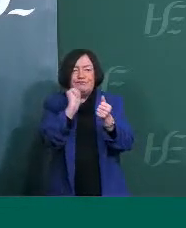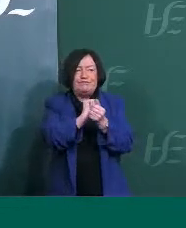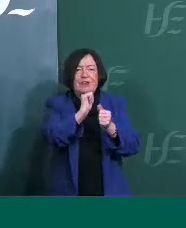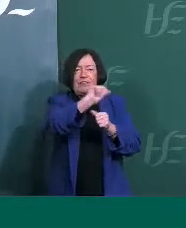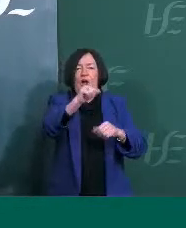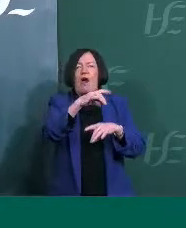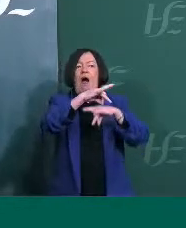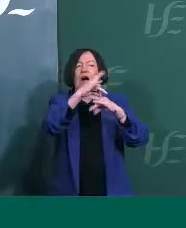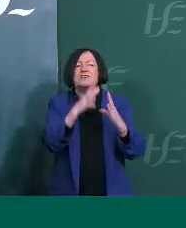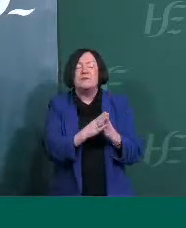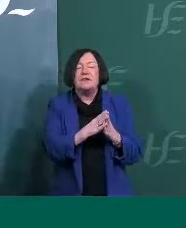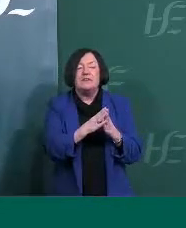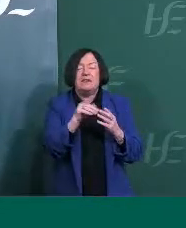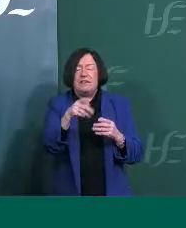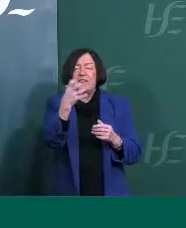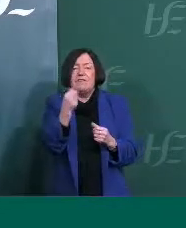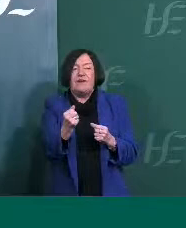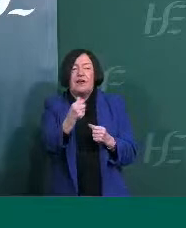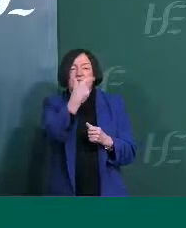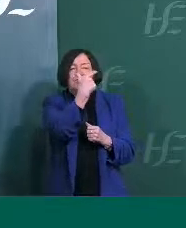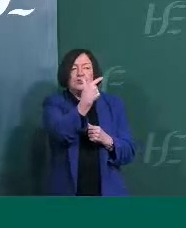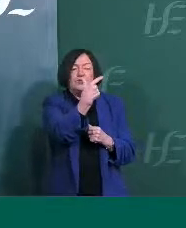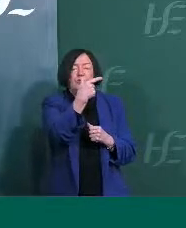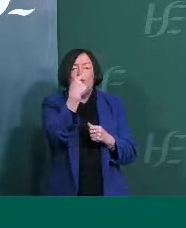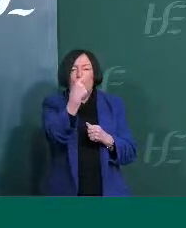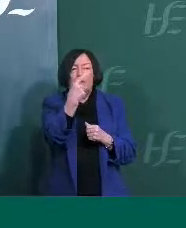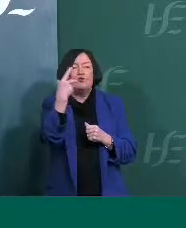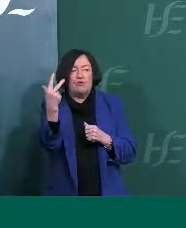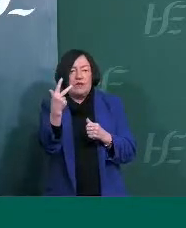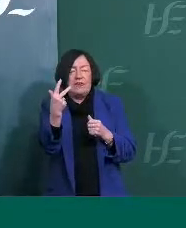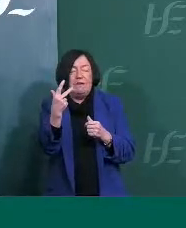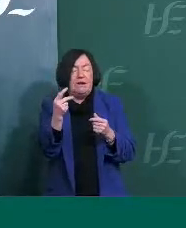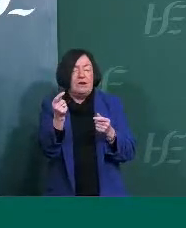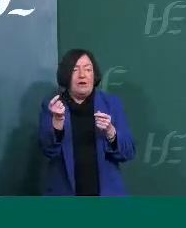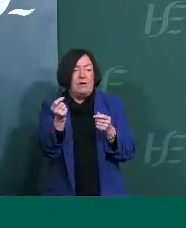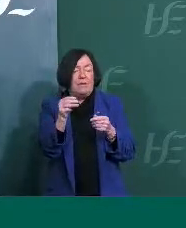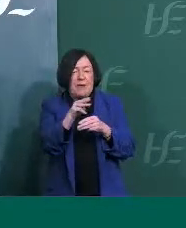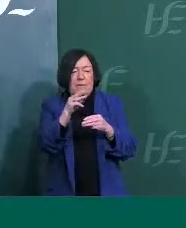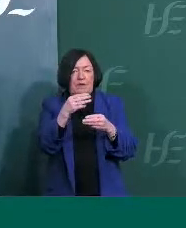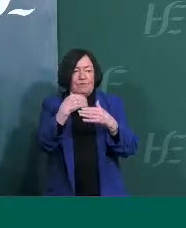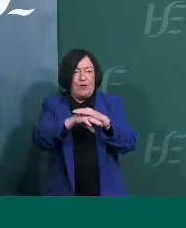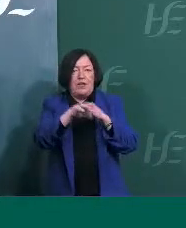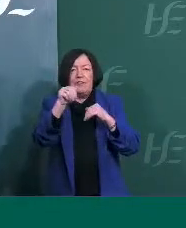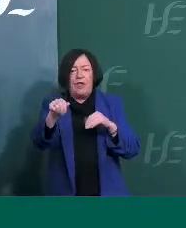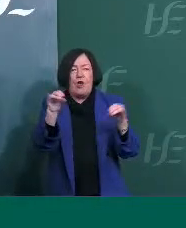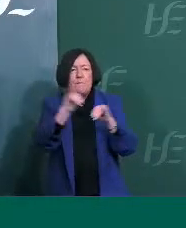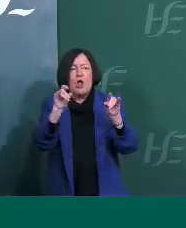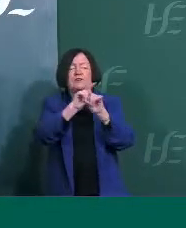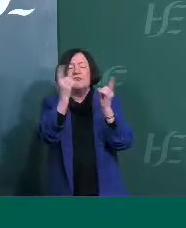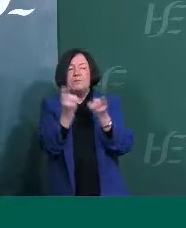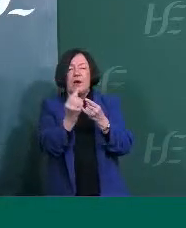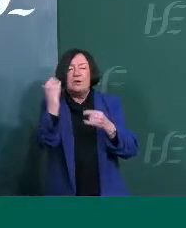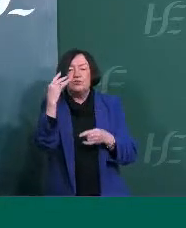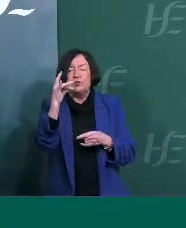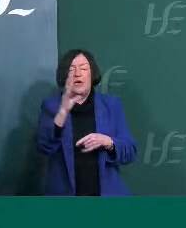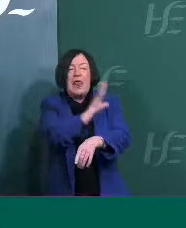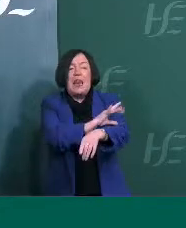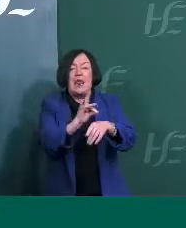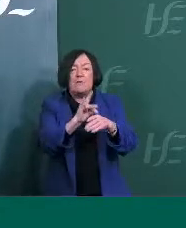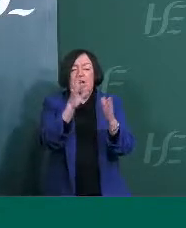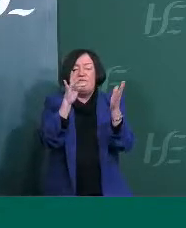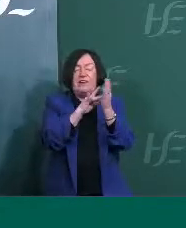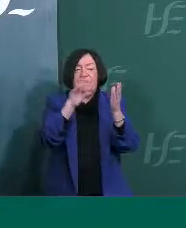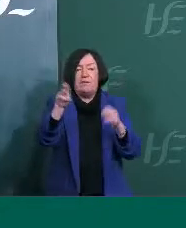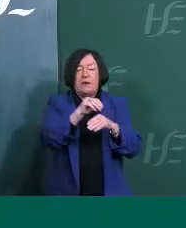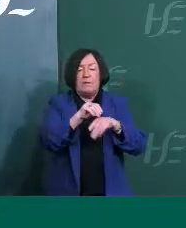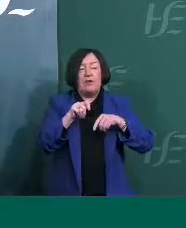in their hospital. They've had 213 presentations in their emergency department on Tuesday. In terms of Limerick, 15 people this